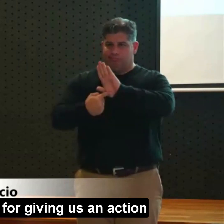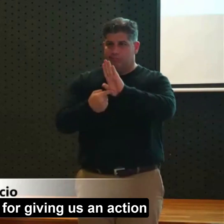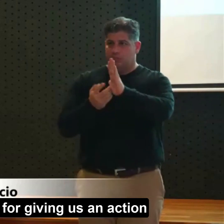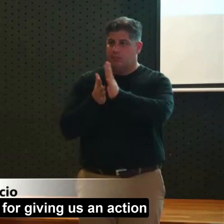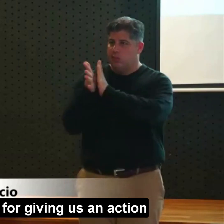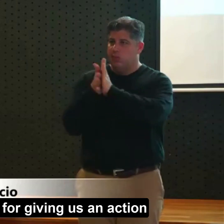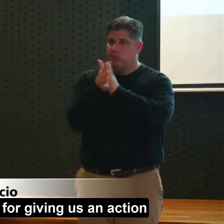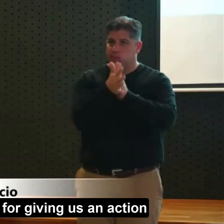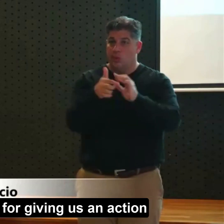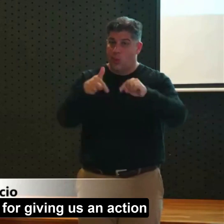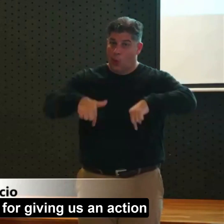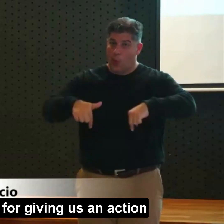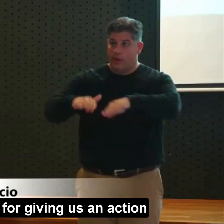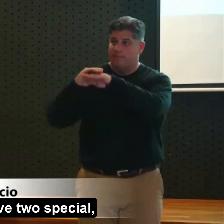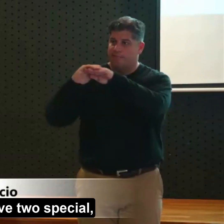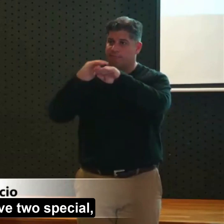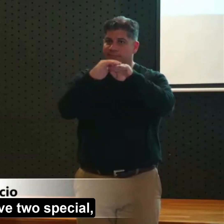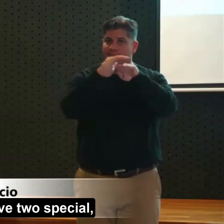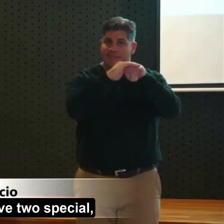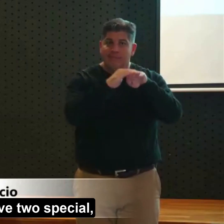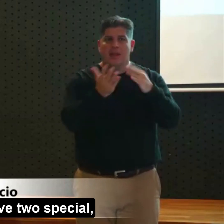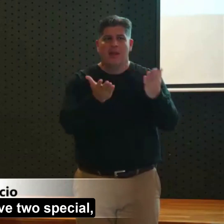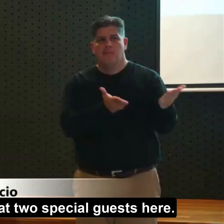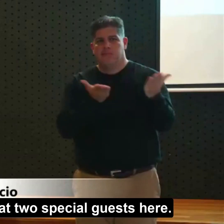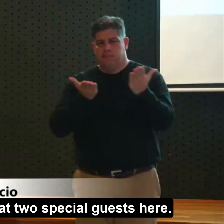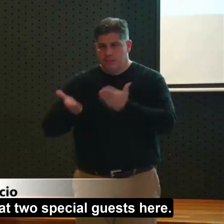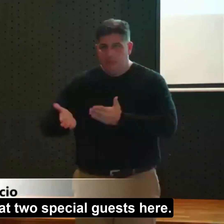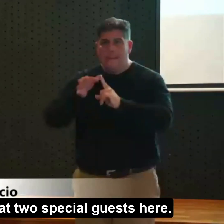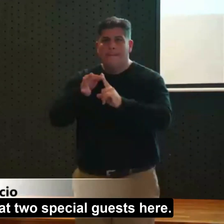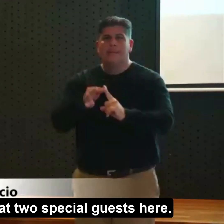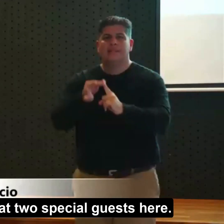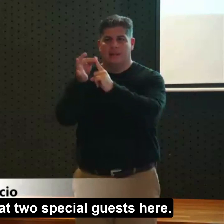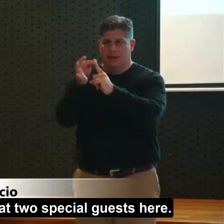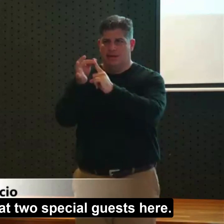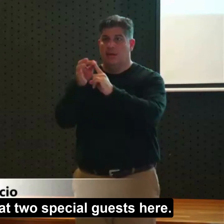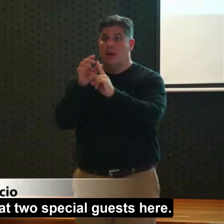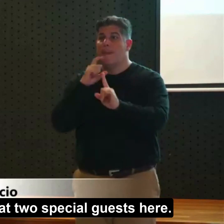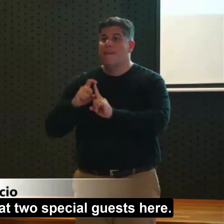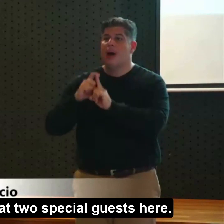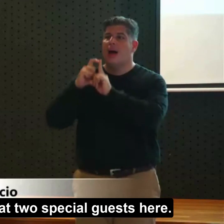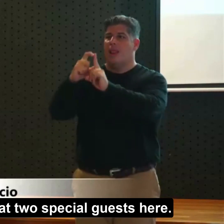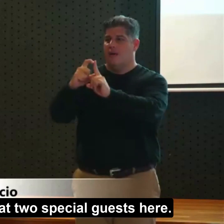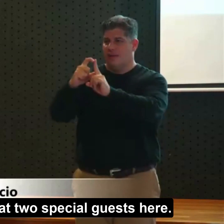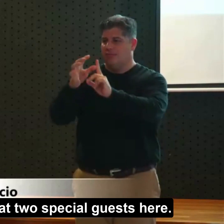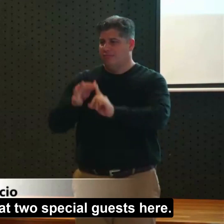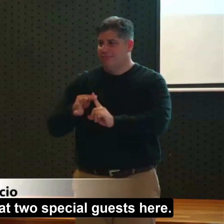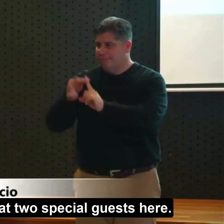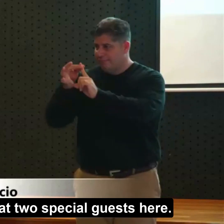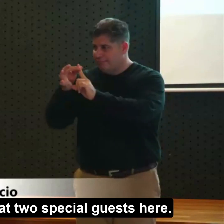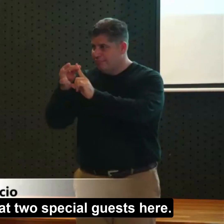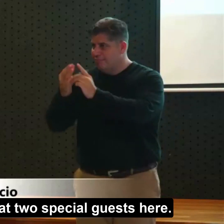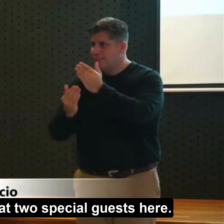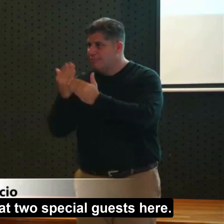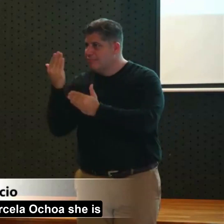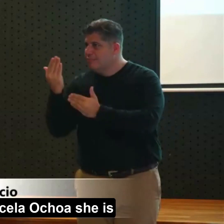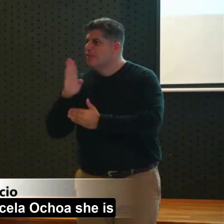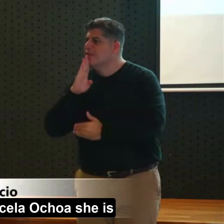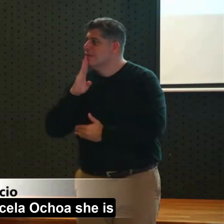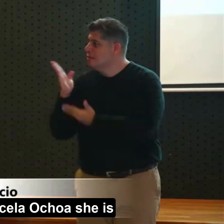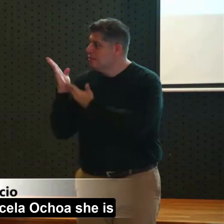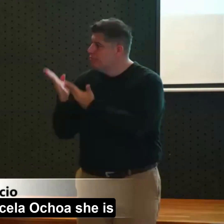thank you for giving us a nutshell. We have 2 special keynote speakers, 2 special guests